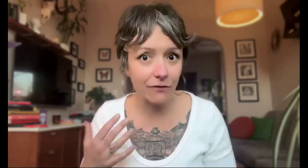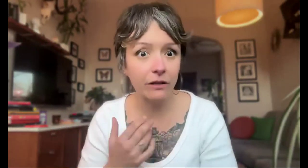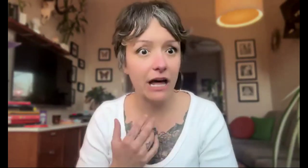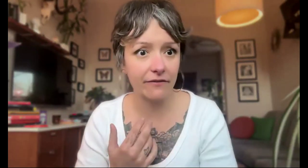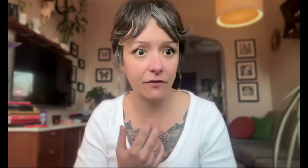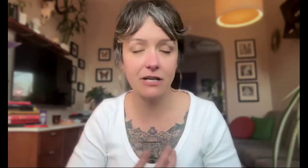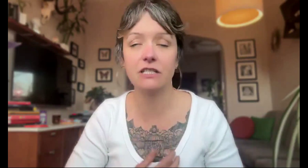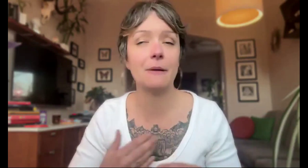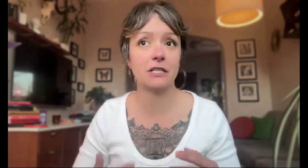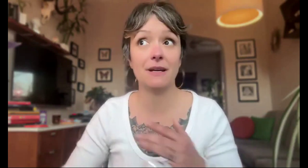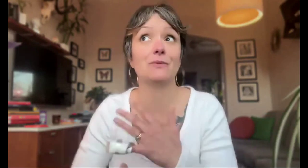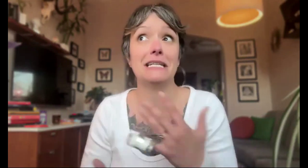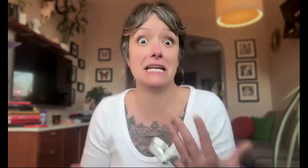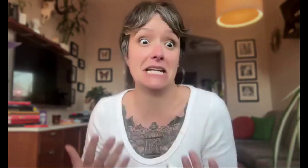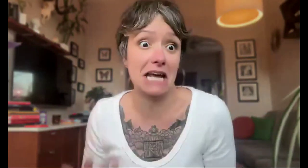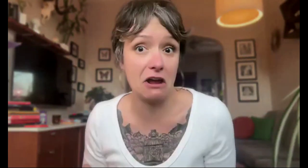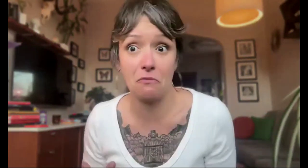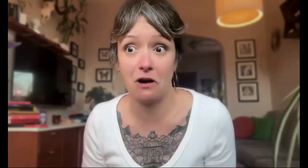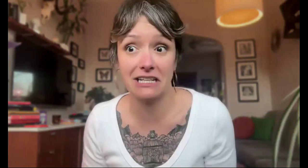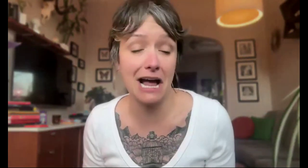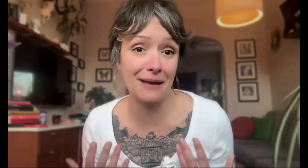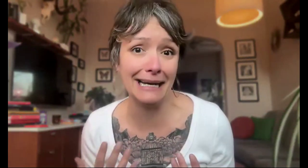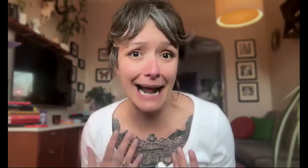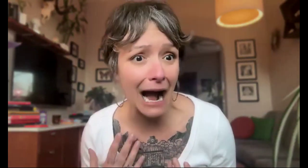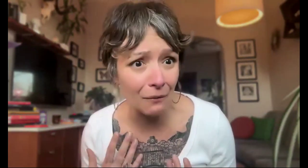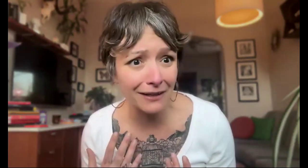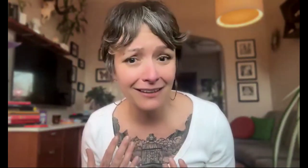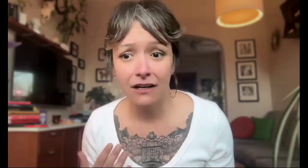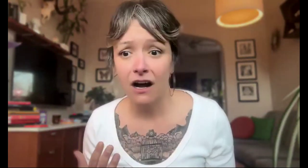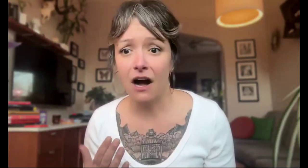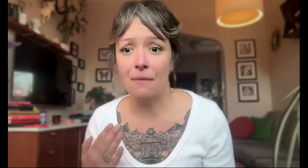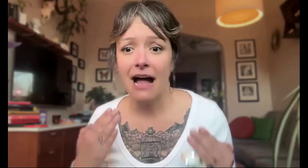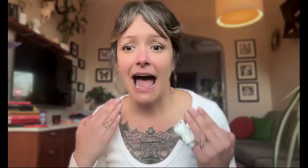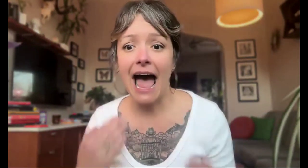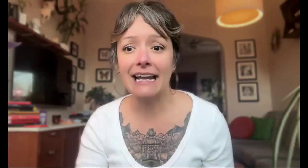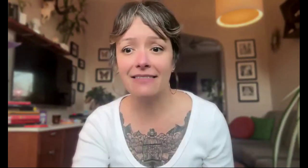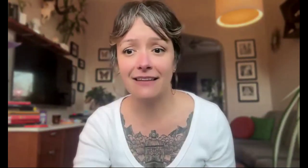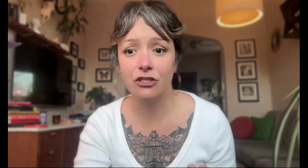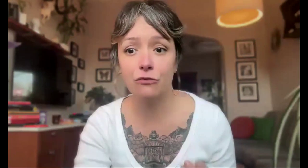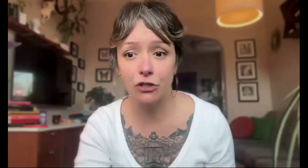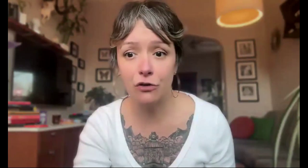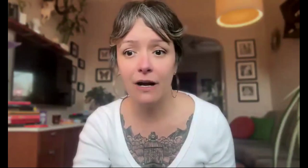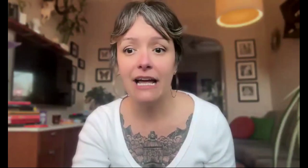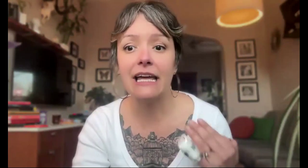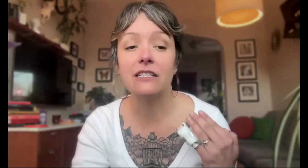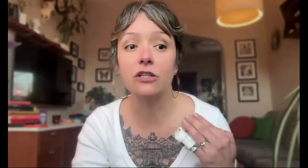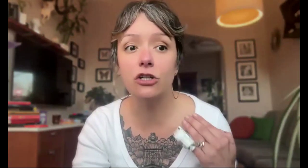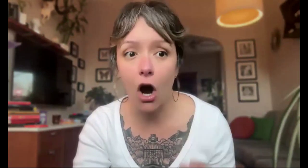gave you a lot of information, especially because we did an entire rug time in an hour. Anything that you do is